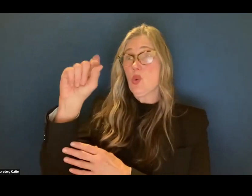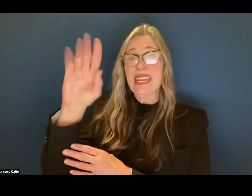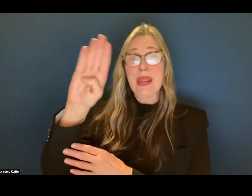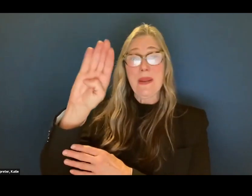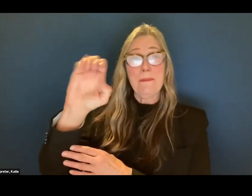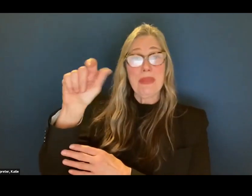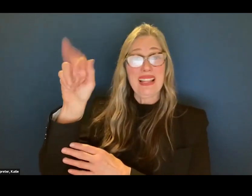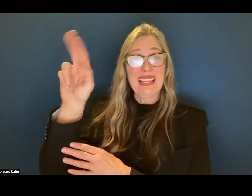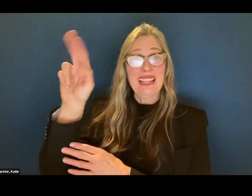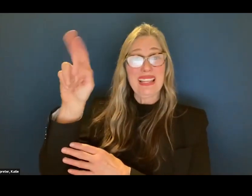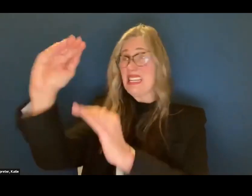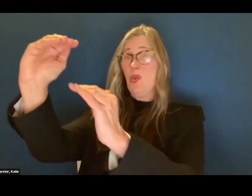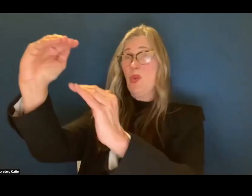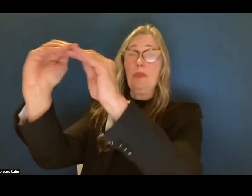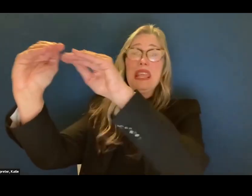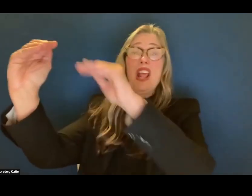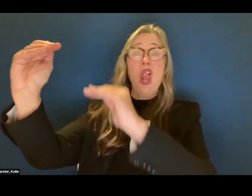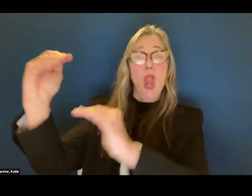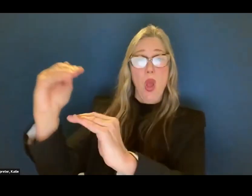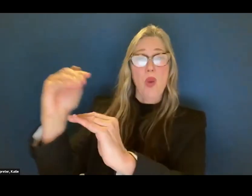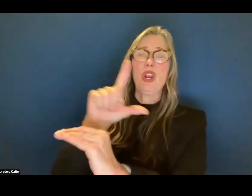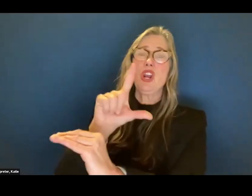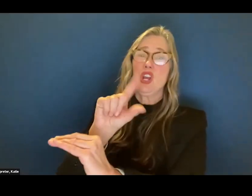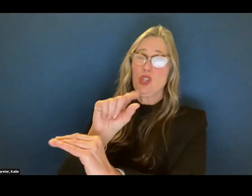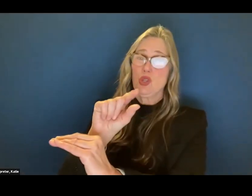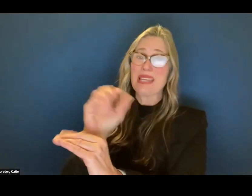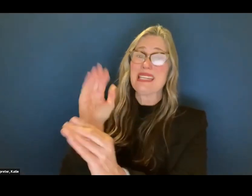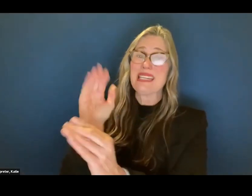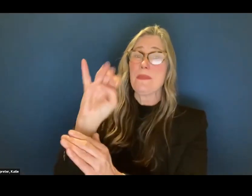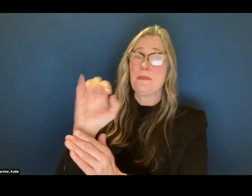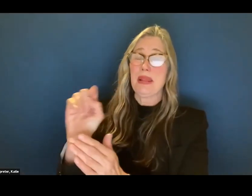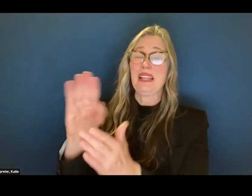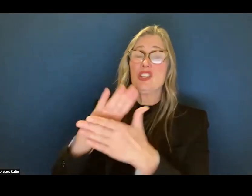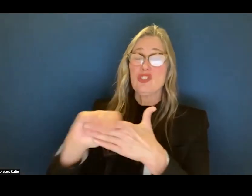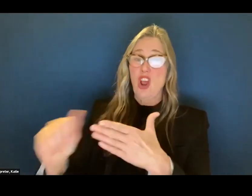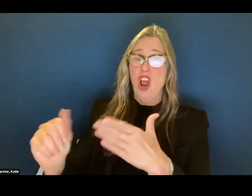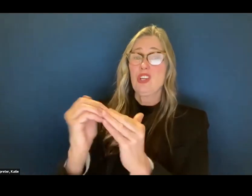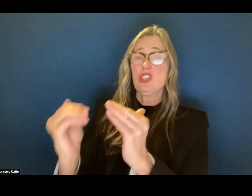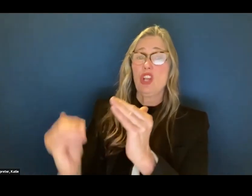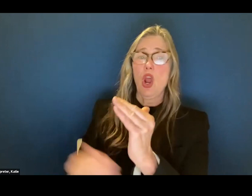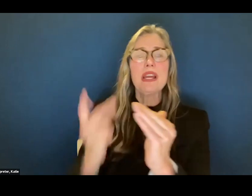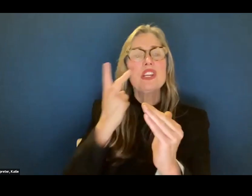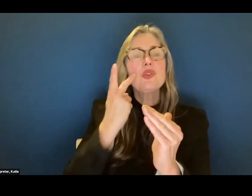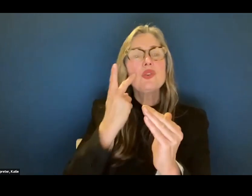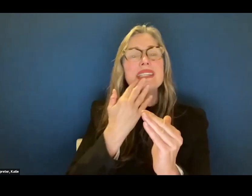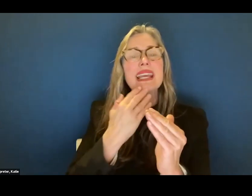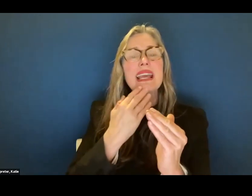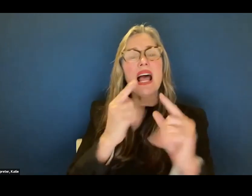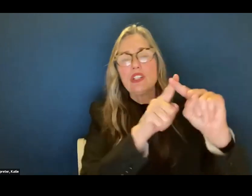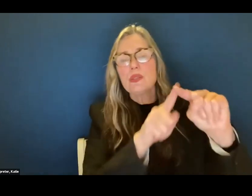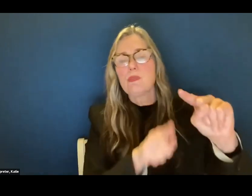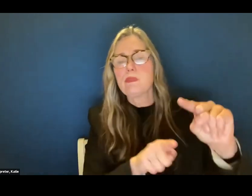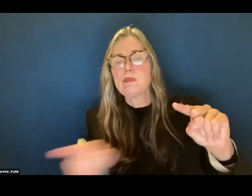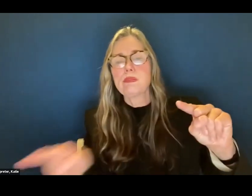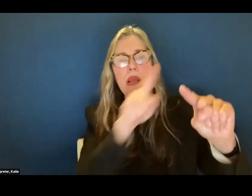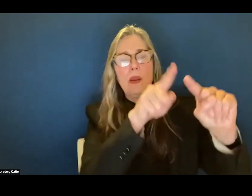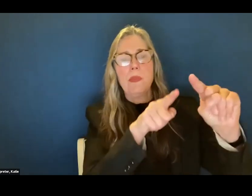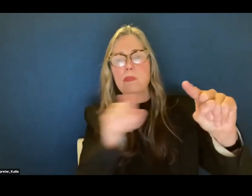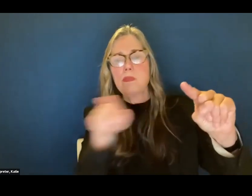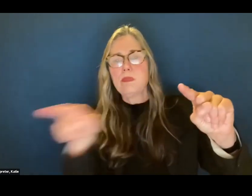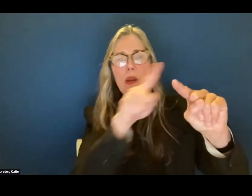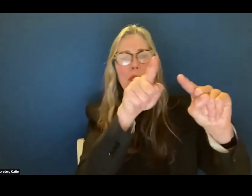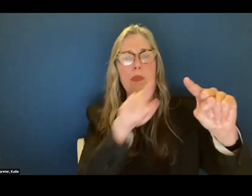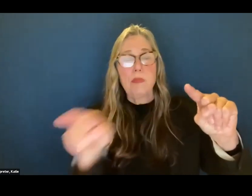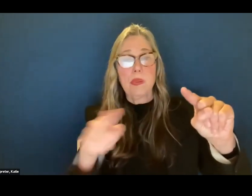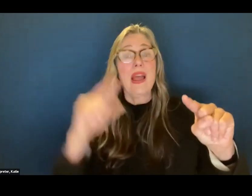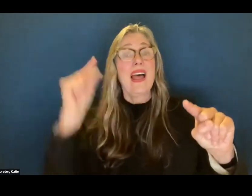this is what it looks like. So we have different colors here. So the governor's budget is the red one in the